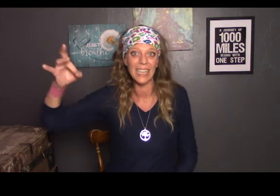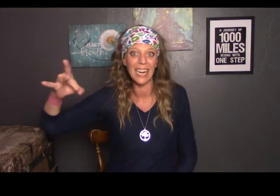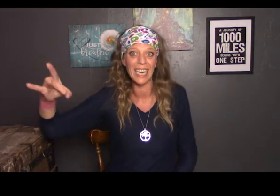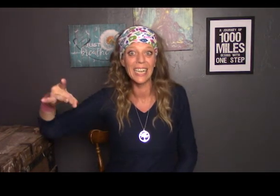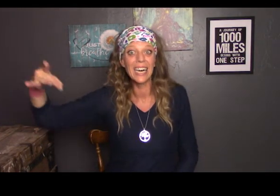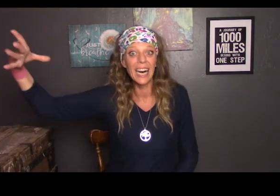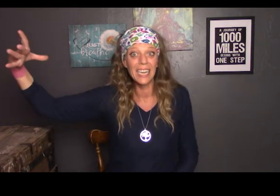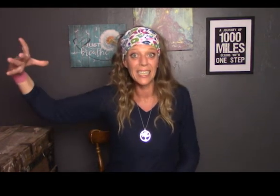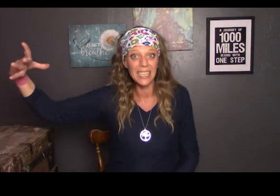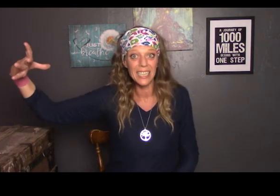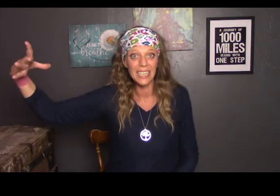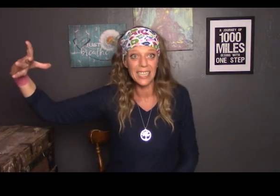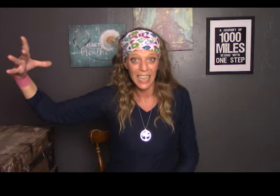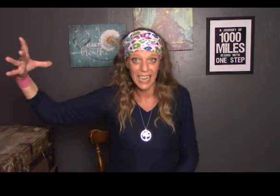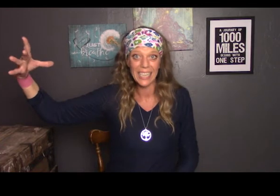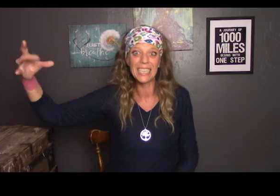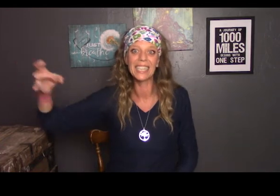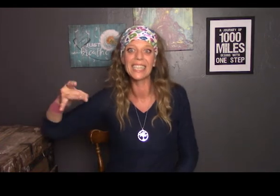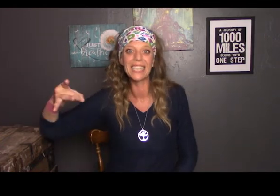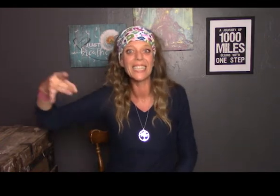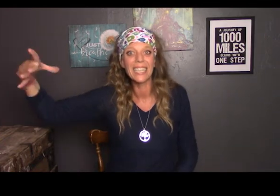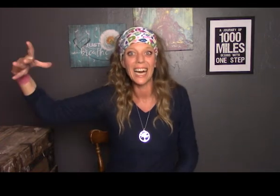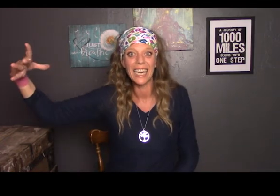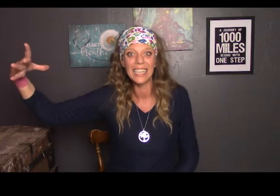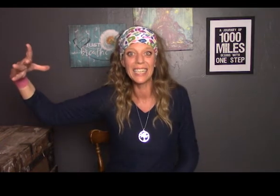side. Light.